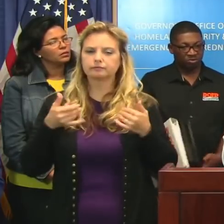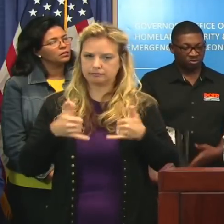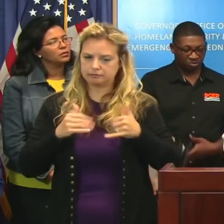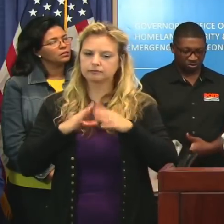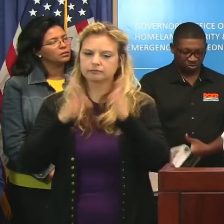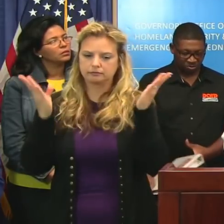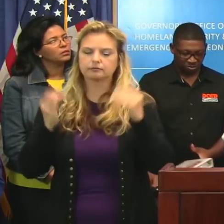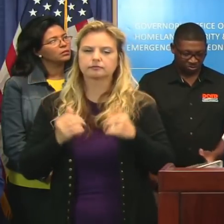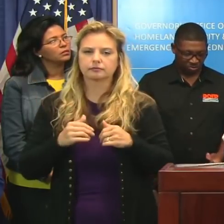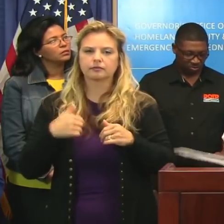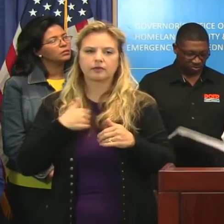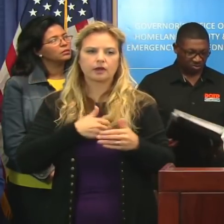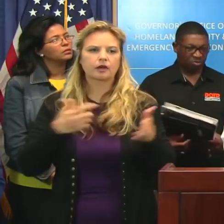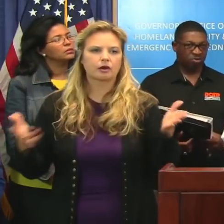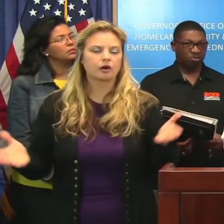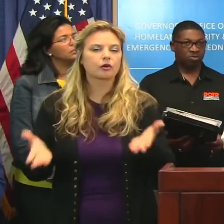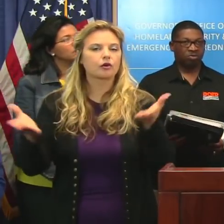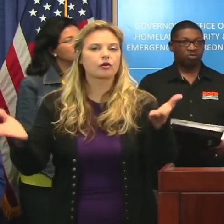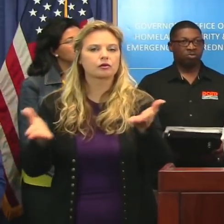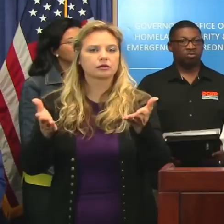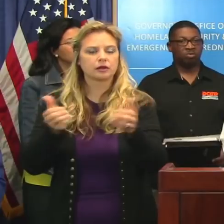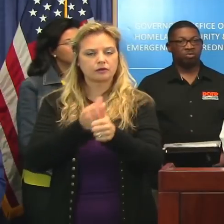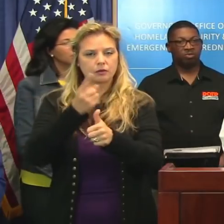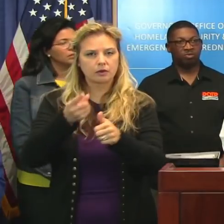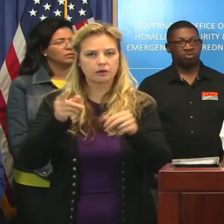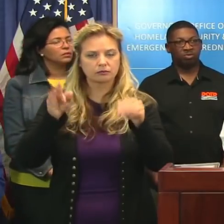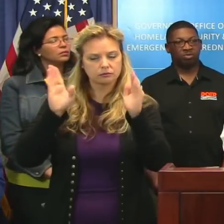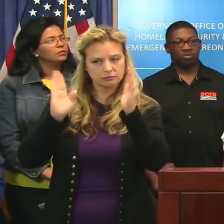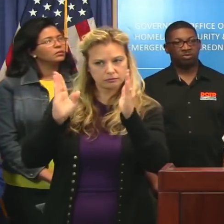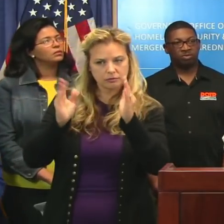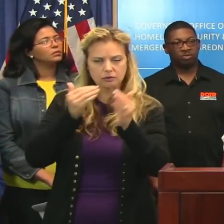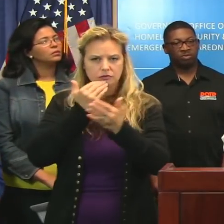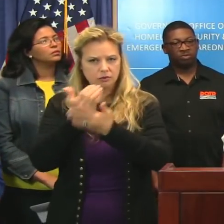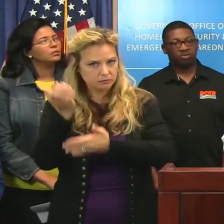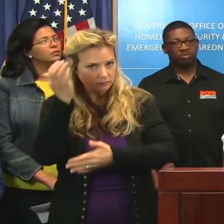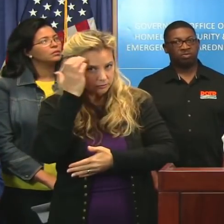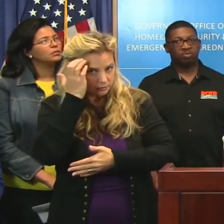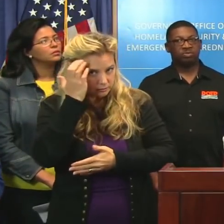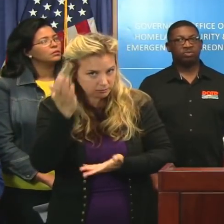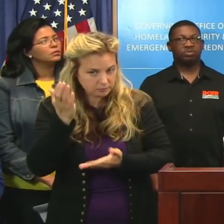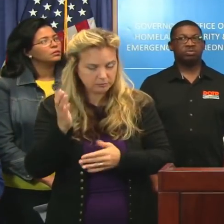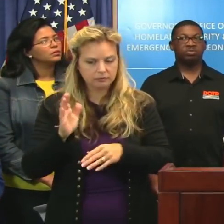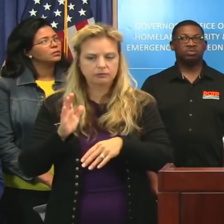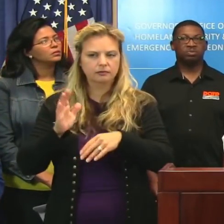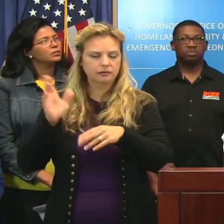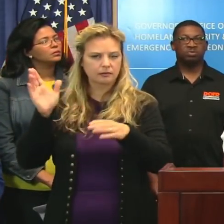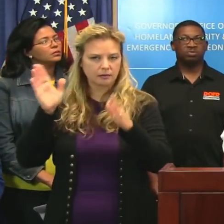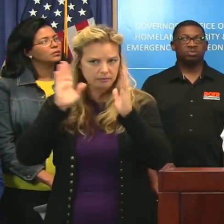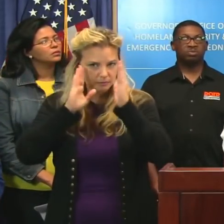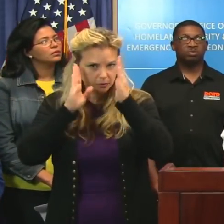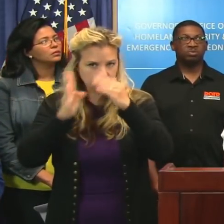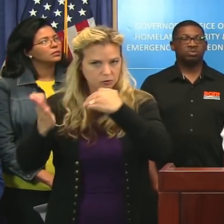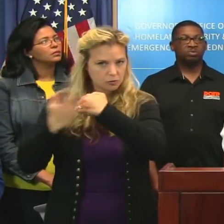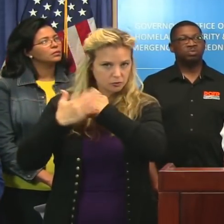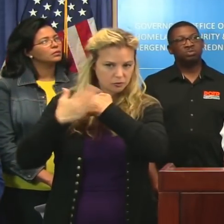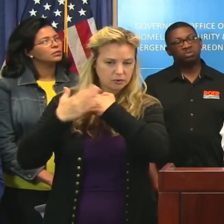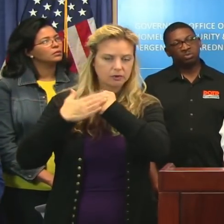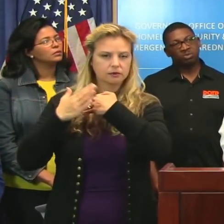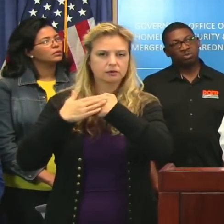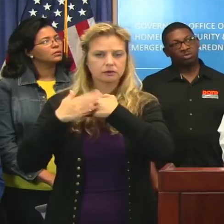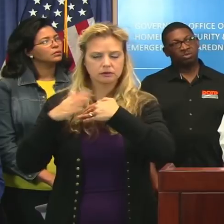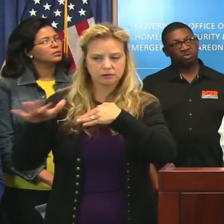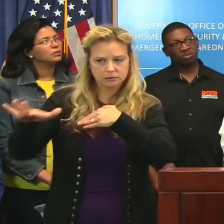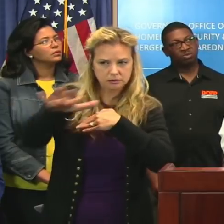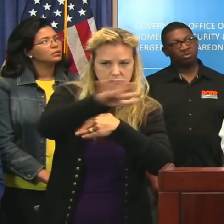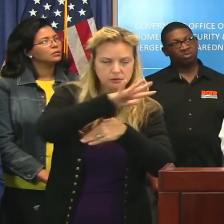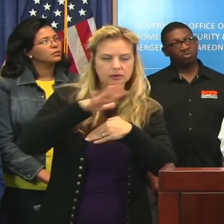I'm encouraging everyone to be prudent, to be cautious, to heed warnings from local officials, and